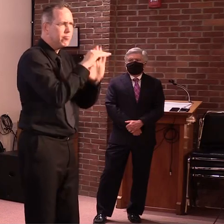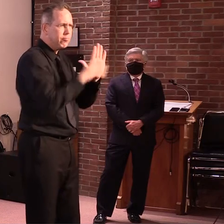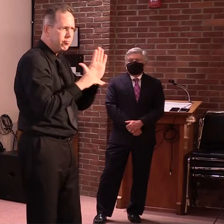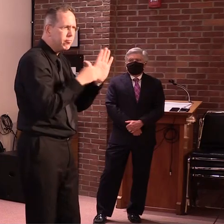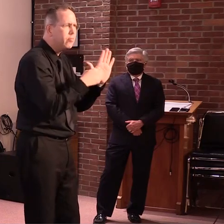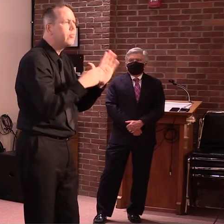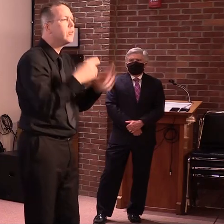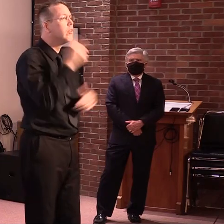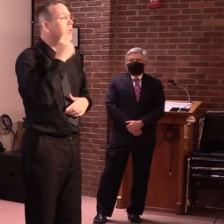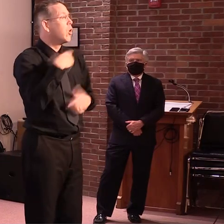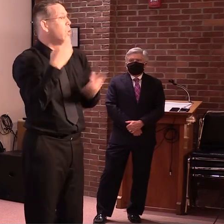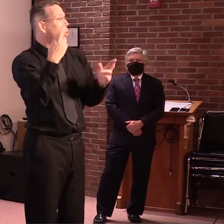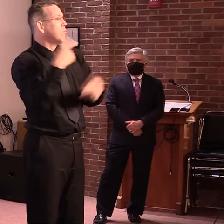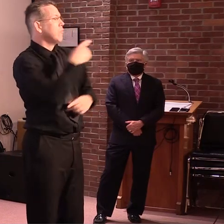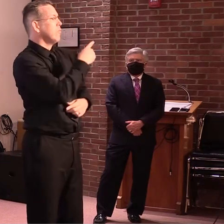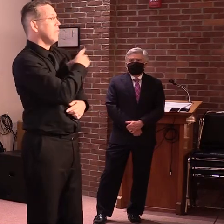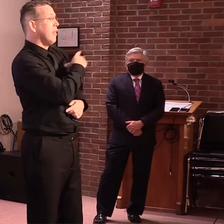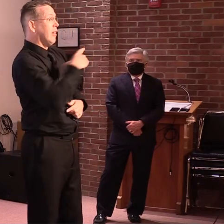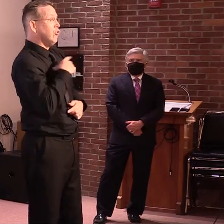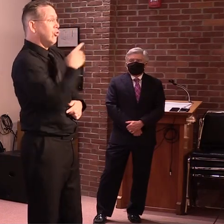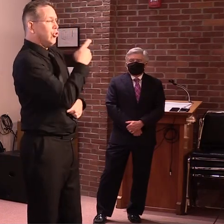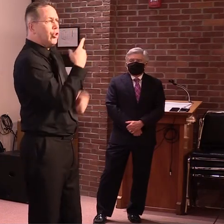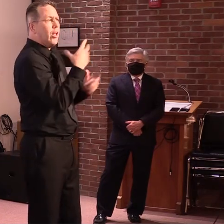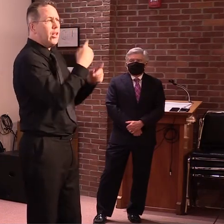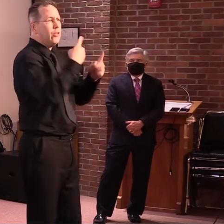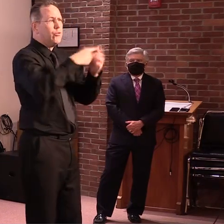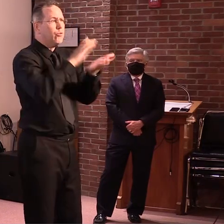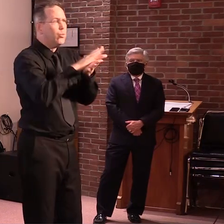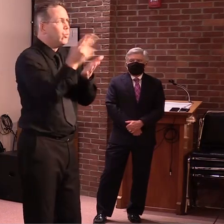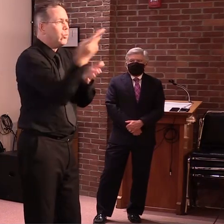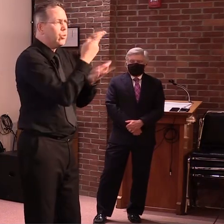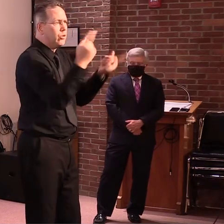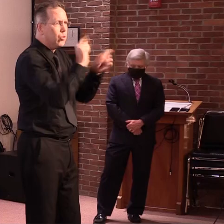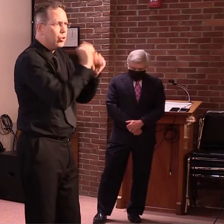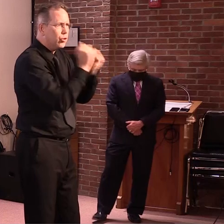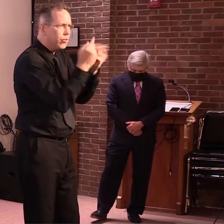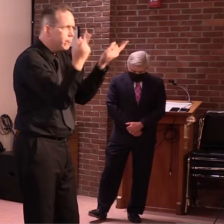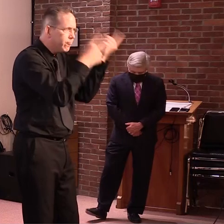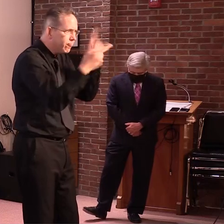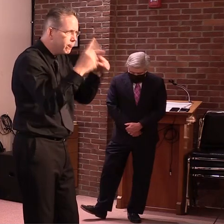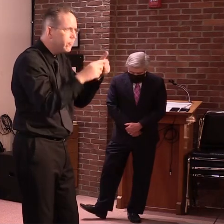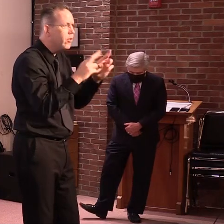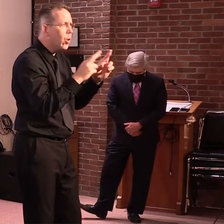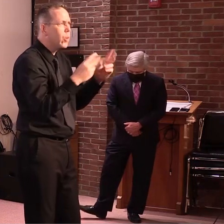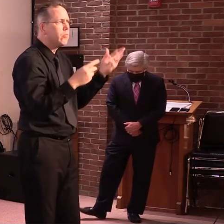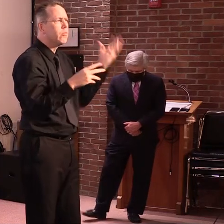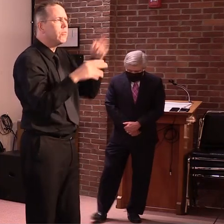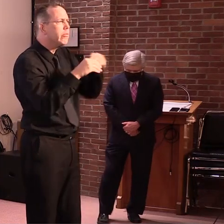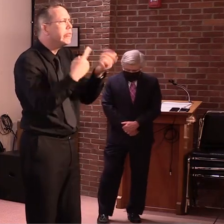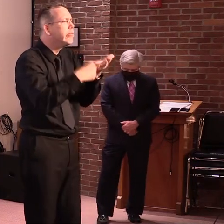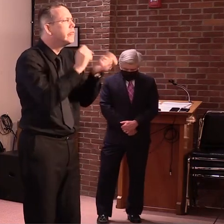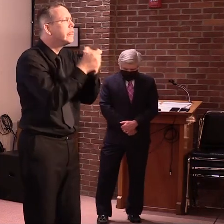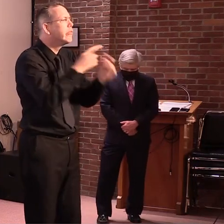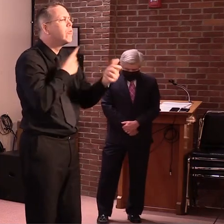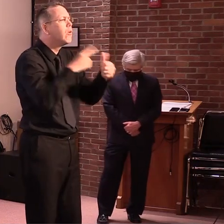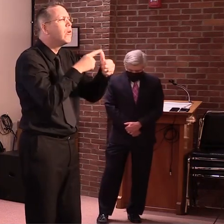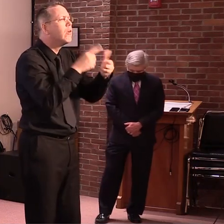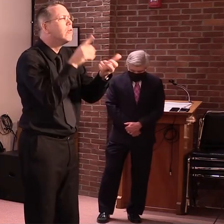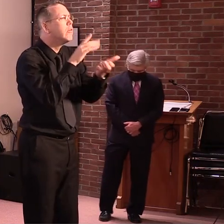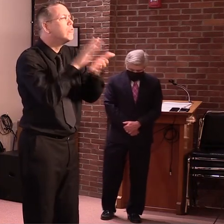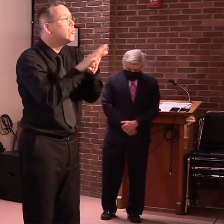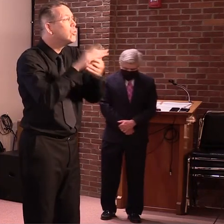school calendar, attendance policies, and others. And we know some funding may be required to help make this work as